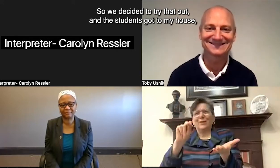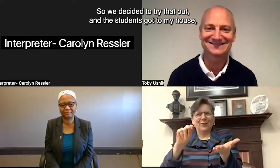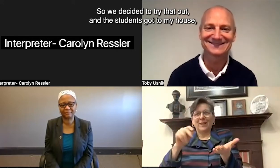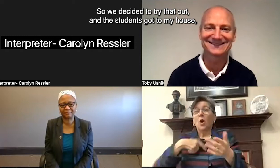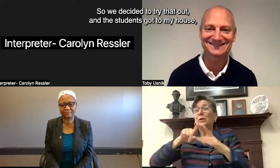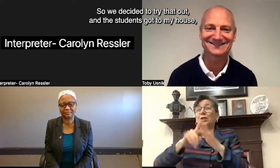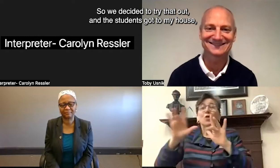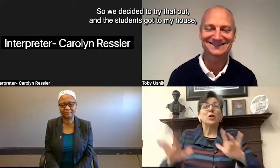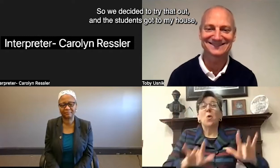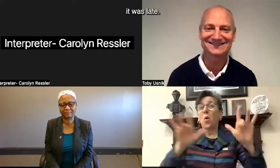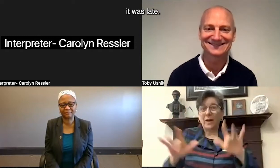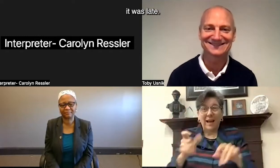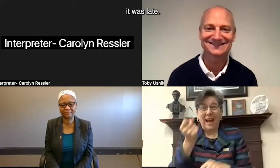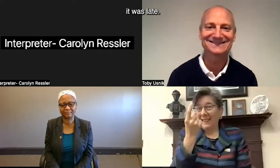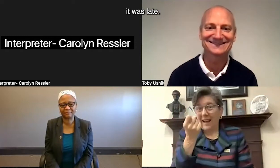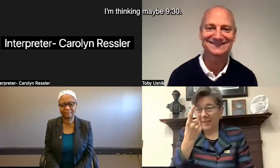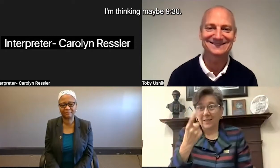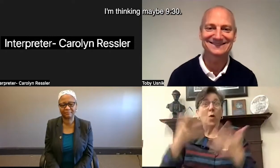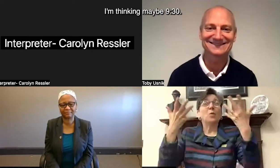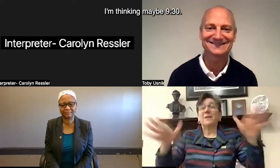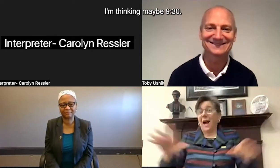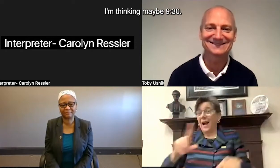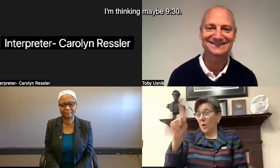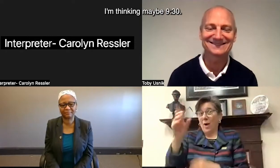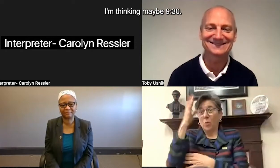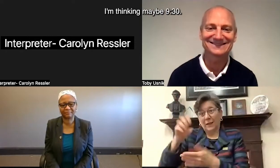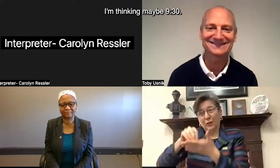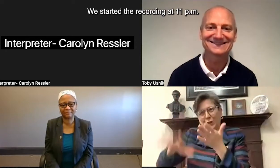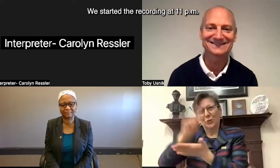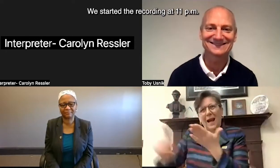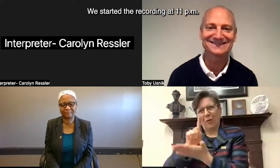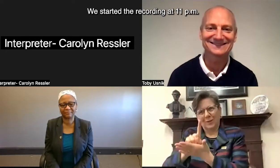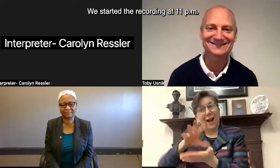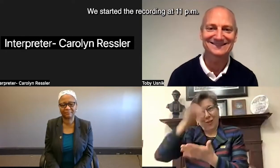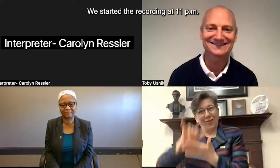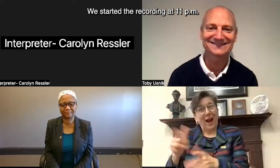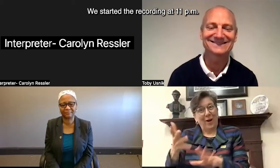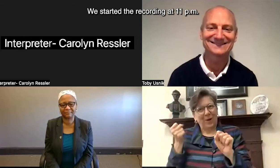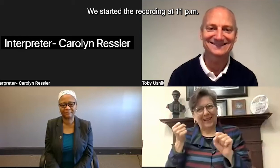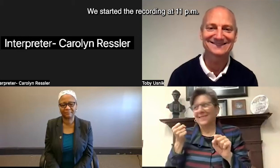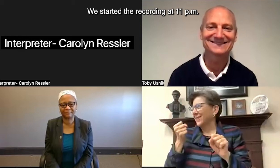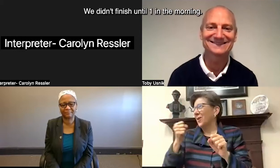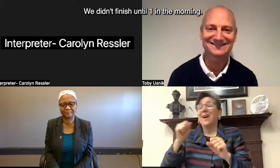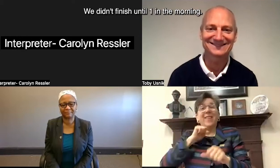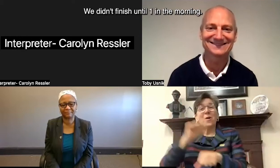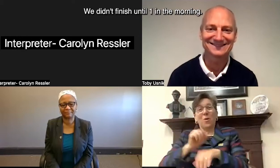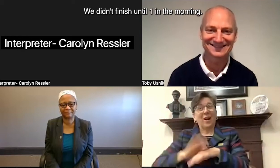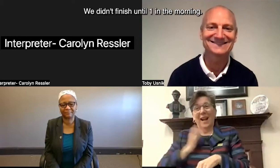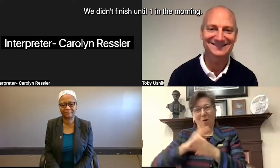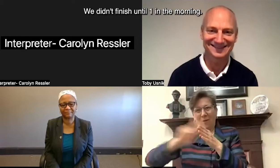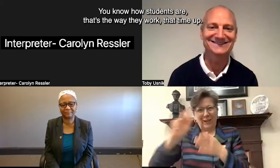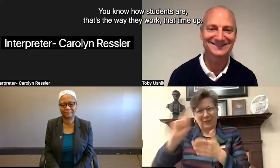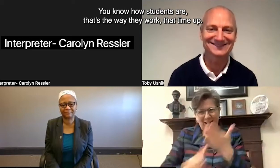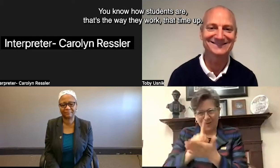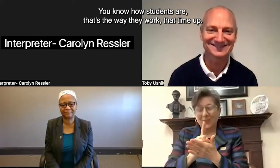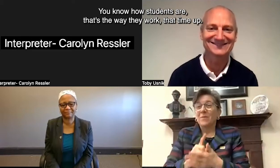It was late. I'm thinking maybe 9.30. We started the recording at 11 p.m. We didn't finish till one in the morning. know how students are. That's the way they